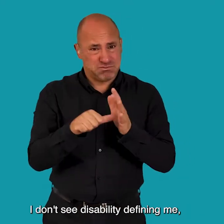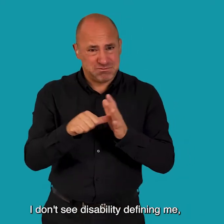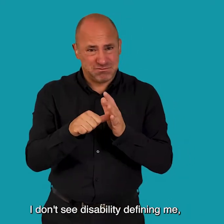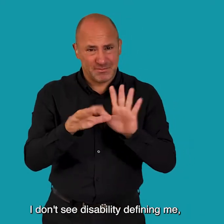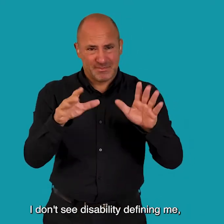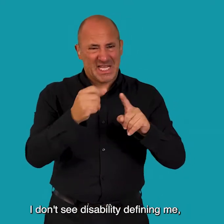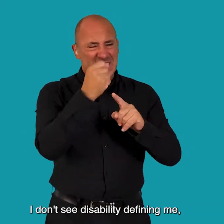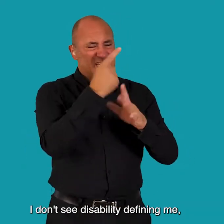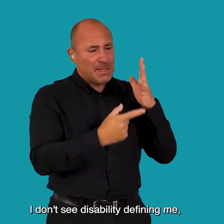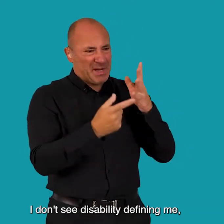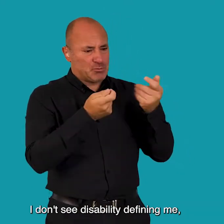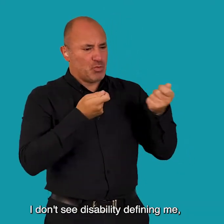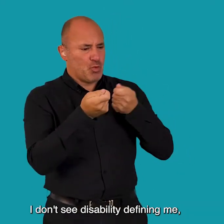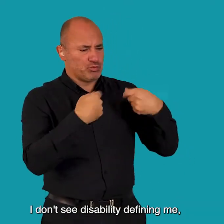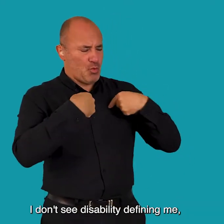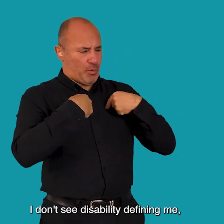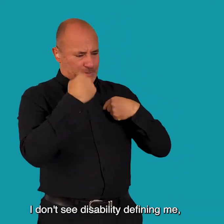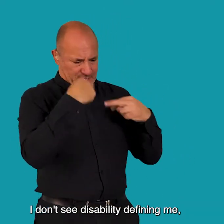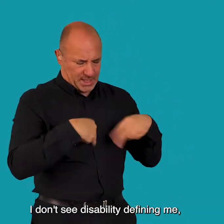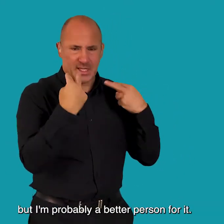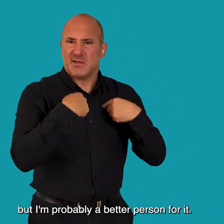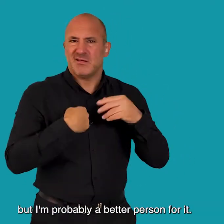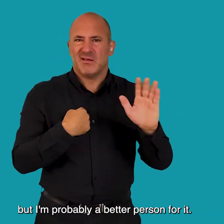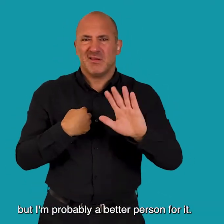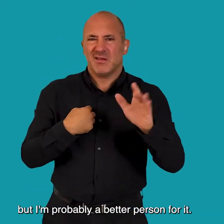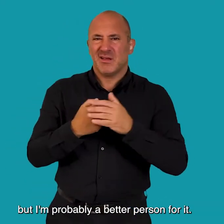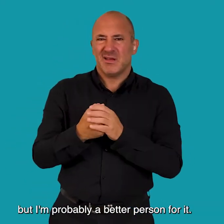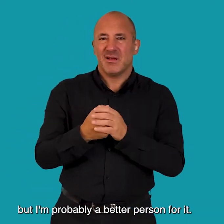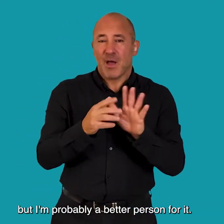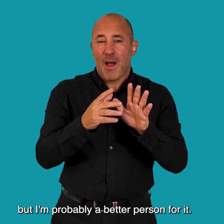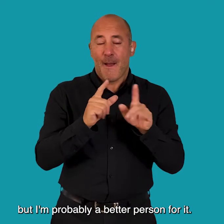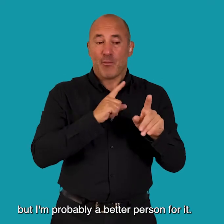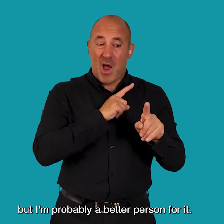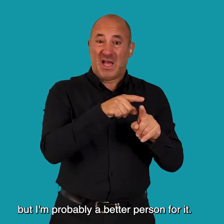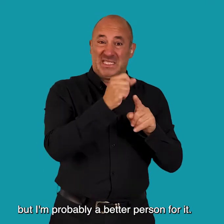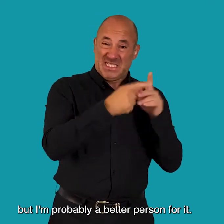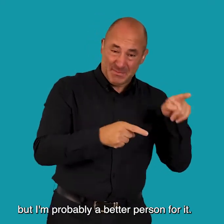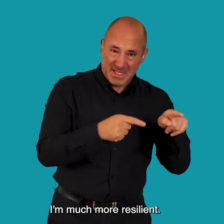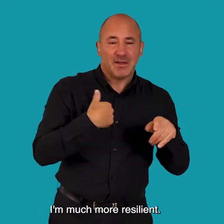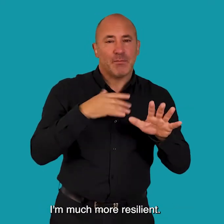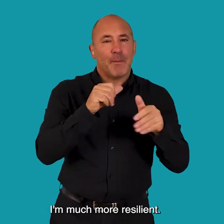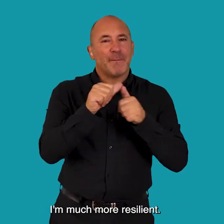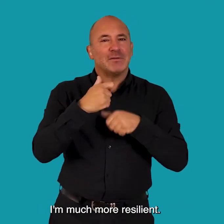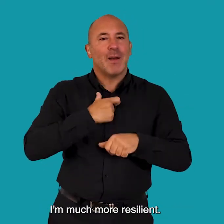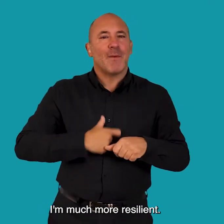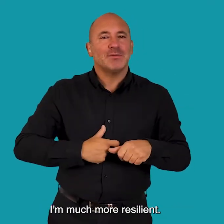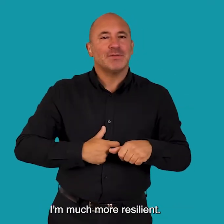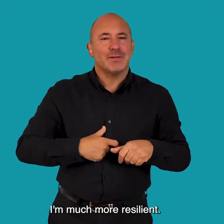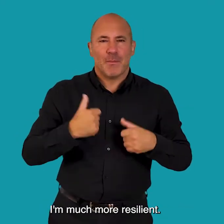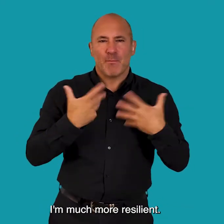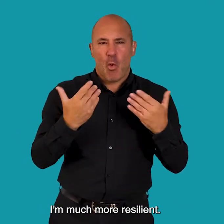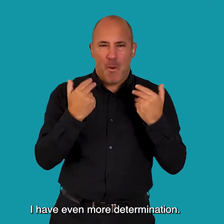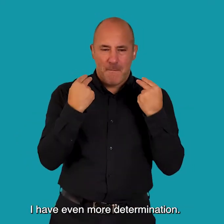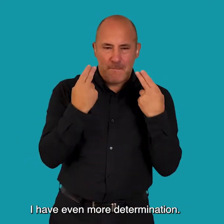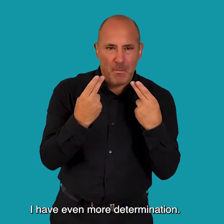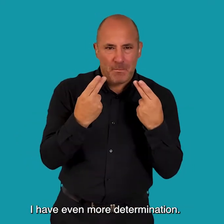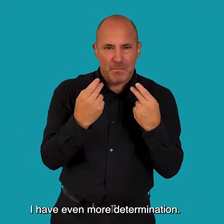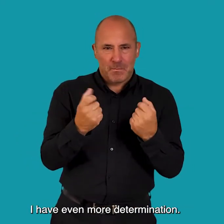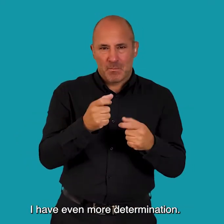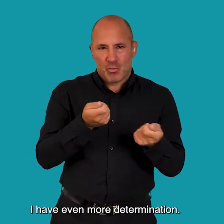don't see disability defining me, but I'm probably a better person for it. I'm much more resilient. I have even more